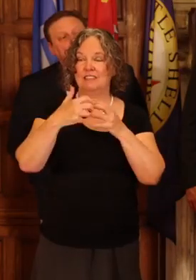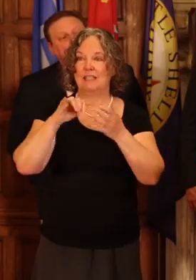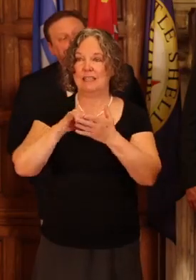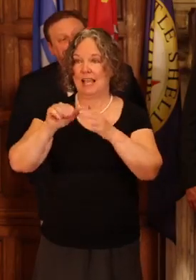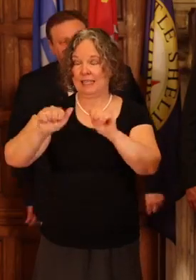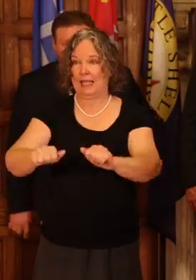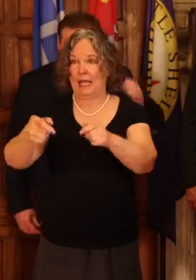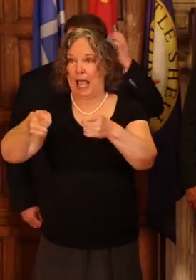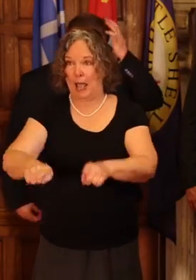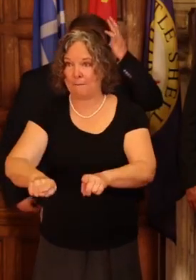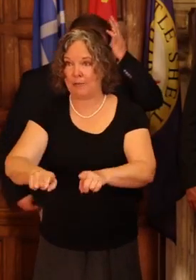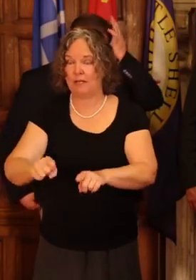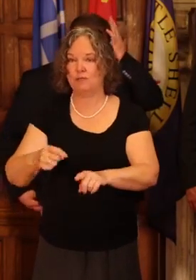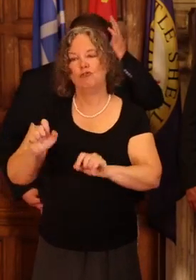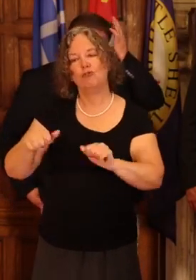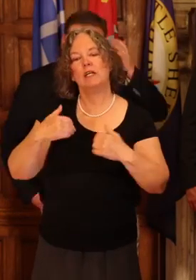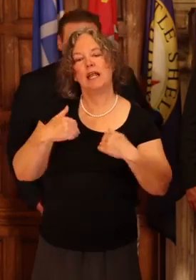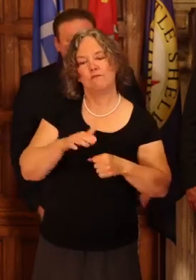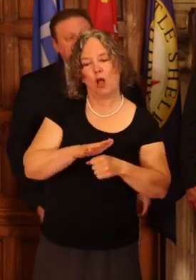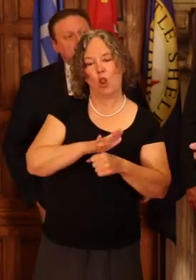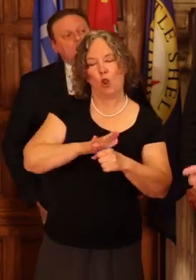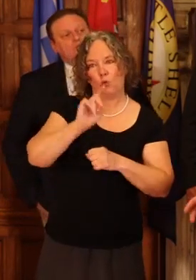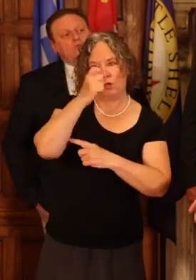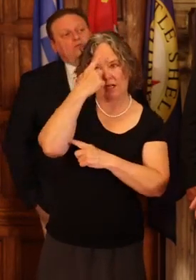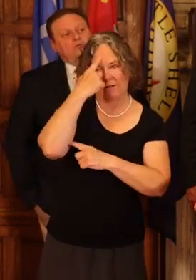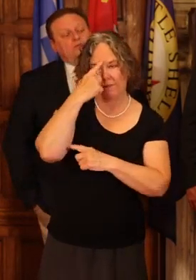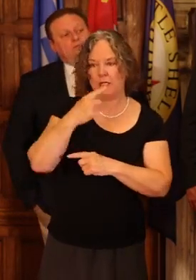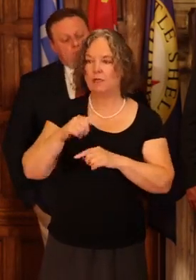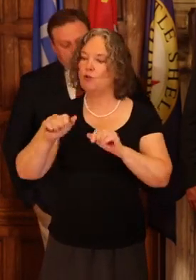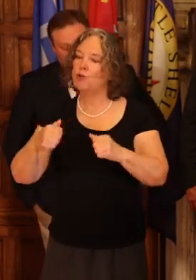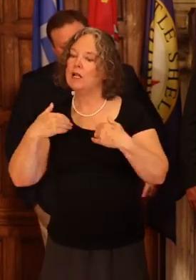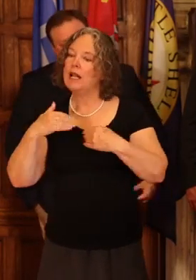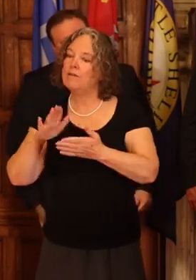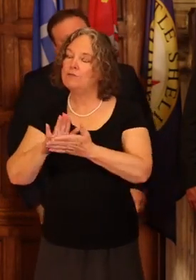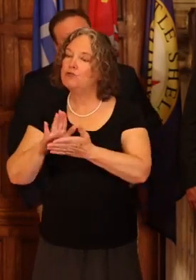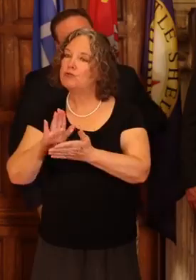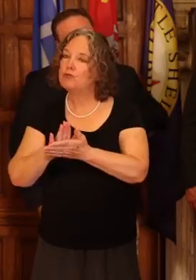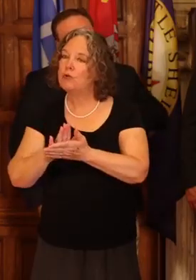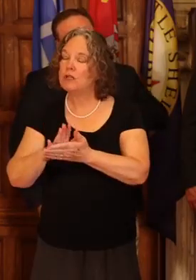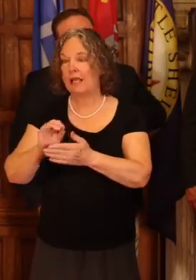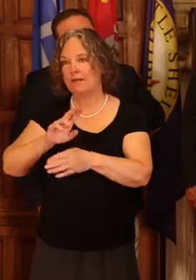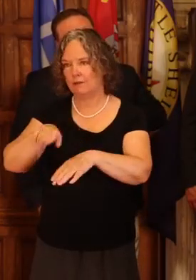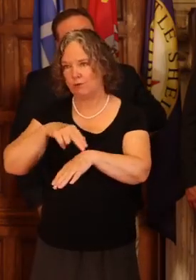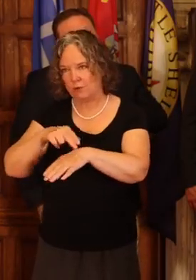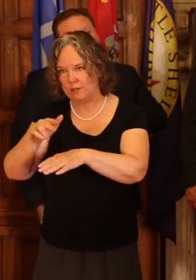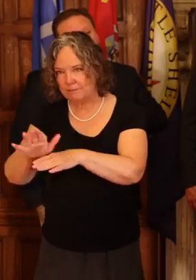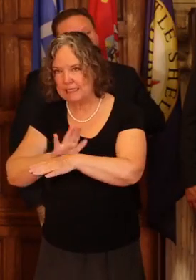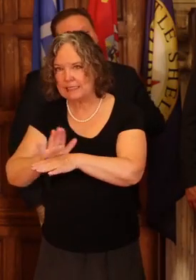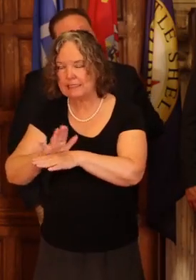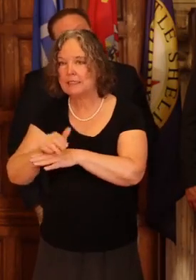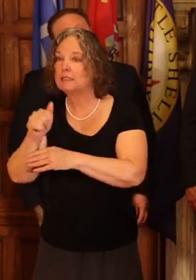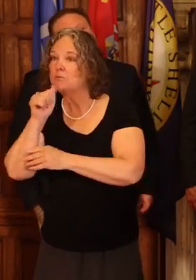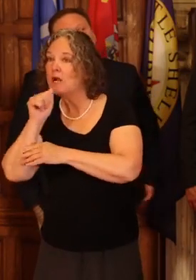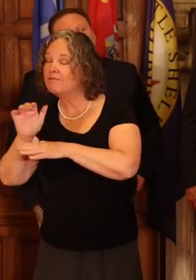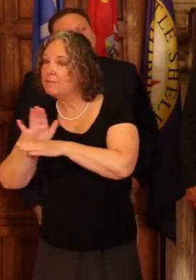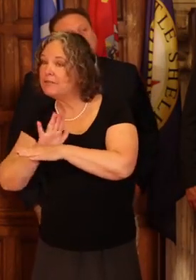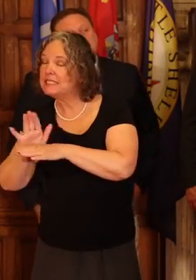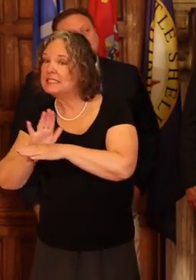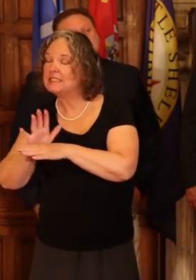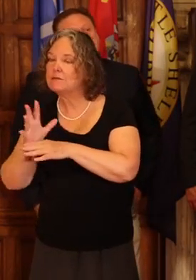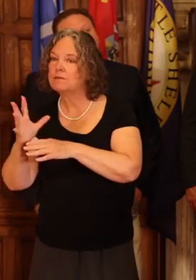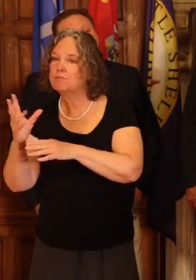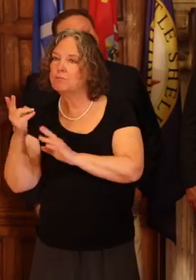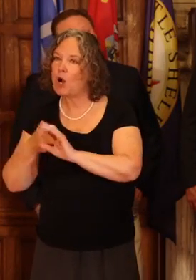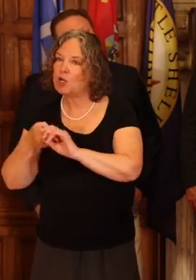you could have a local government, you could have a school, and of course businesses, private businesses